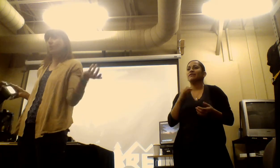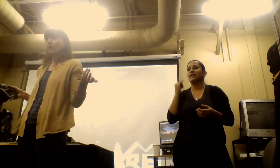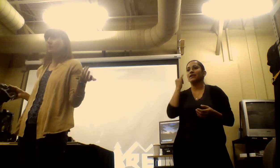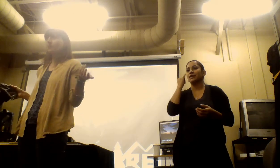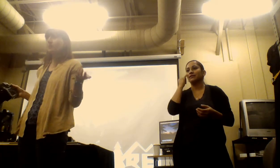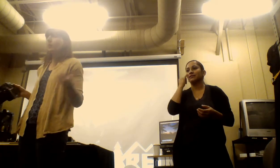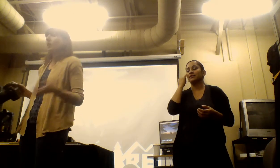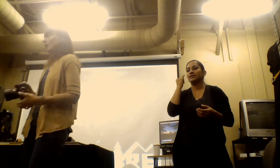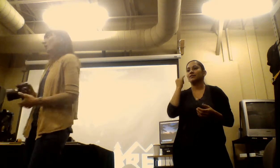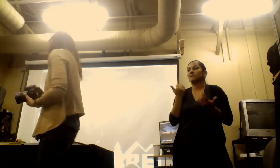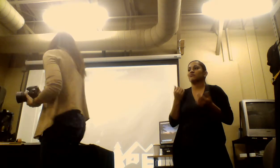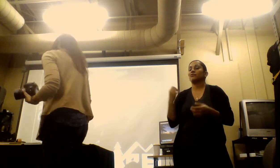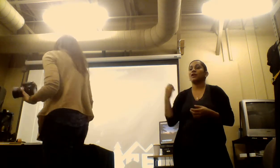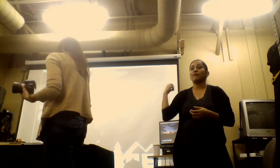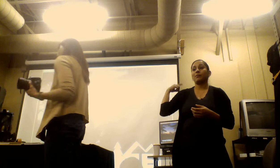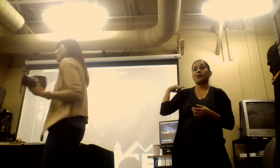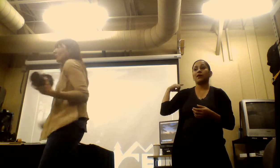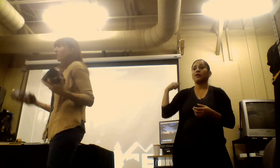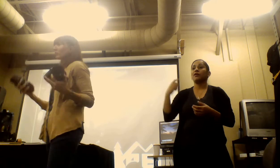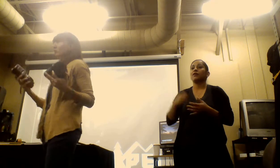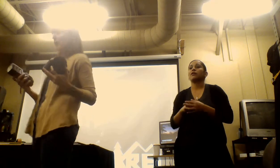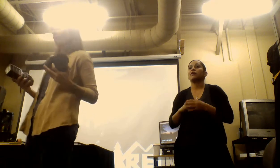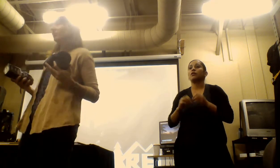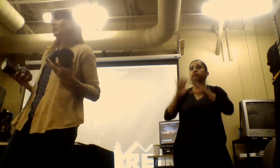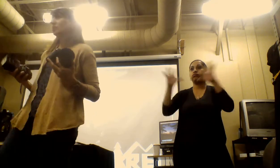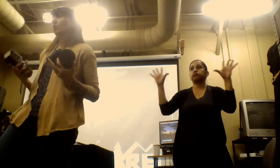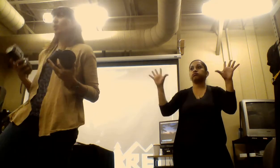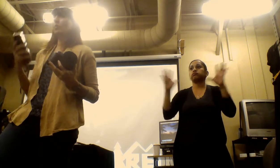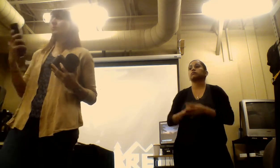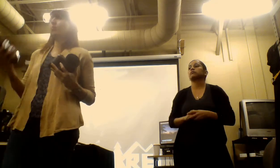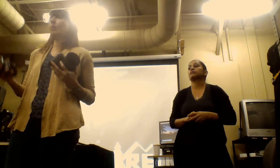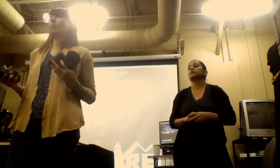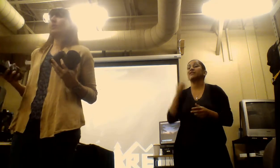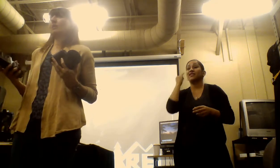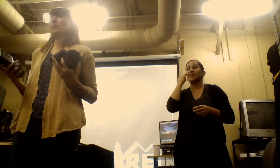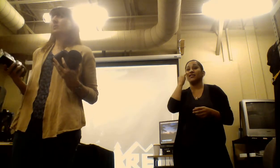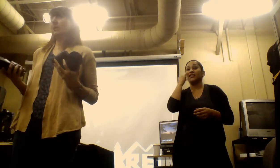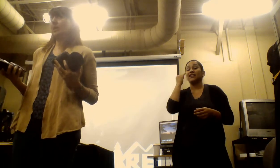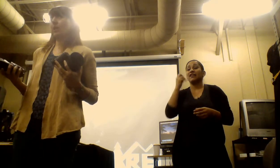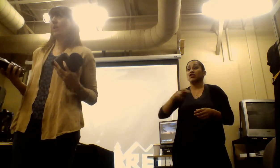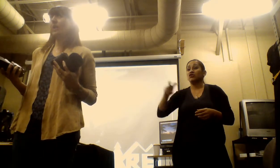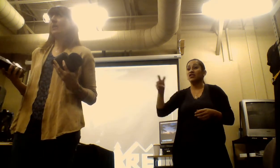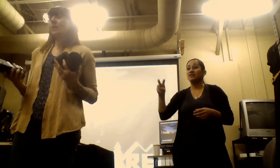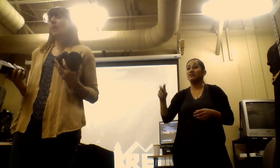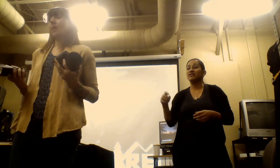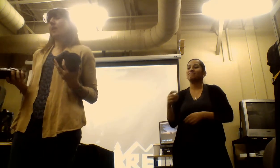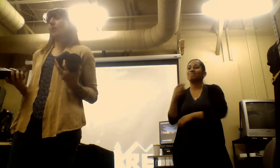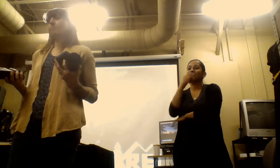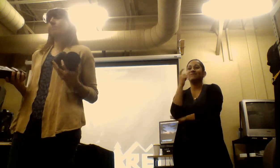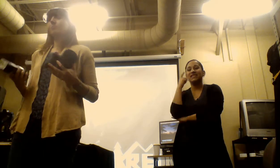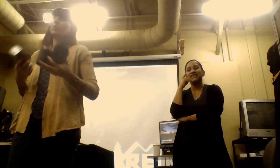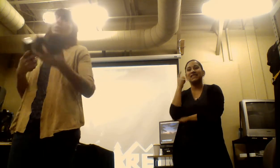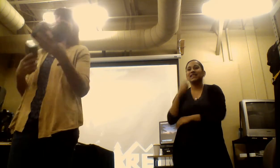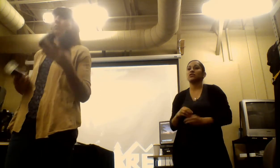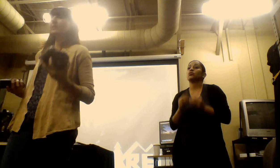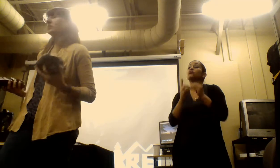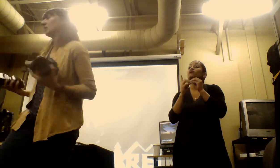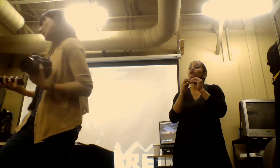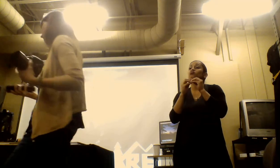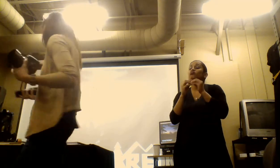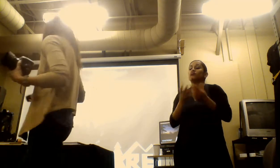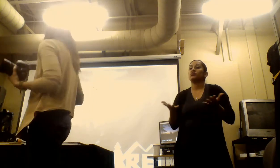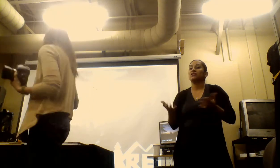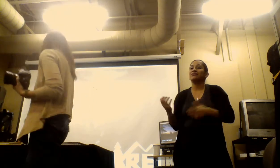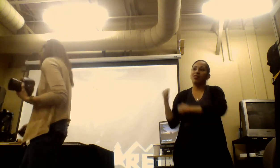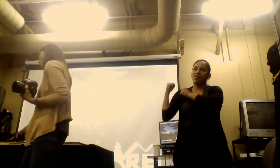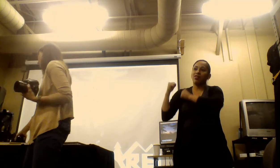in focus. And again, you know, if you're traveling too, it's one more thing to carry. Well, unless like